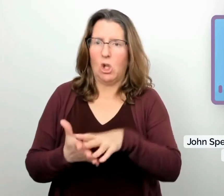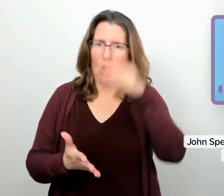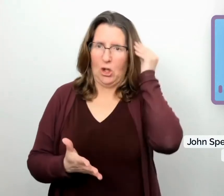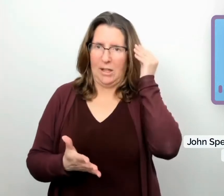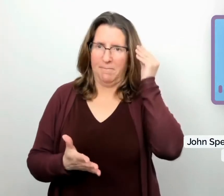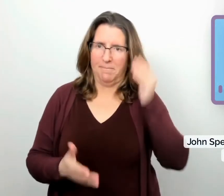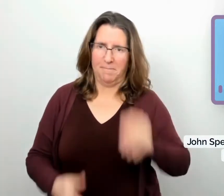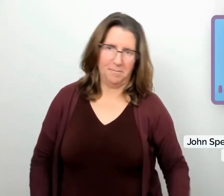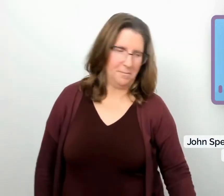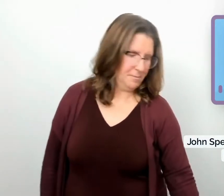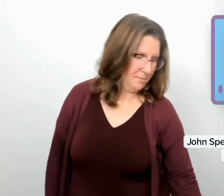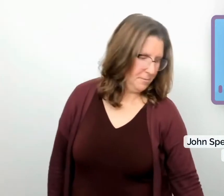engagement.